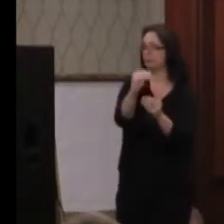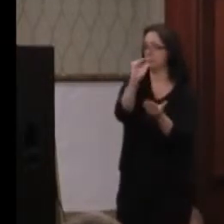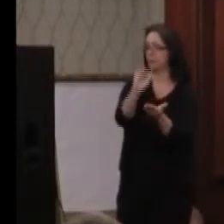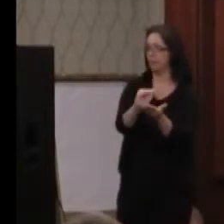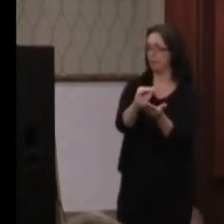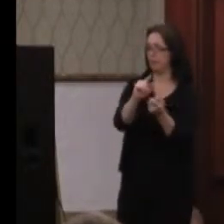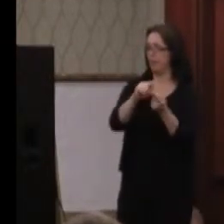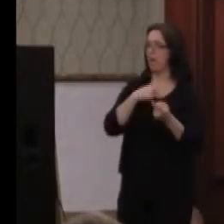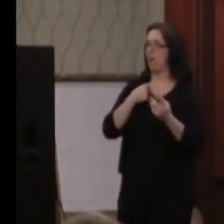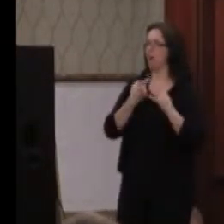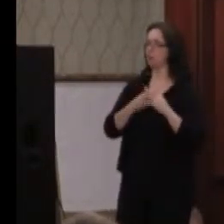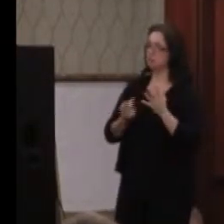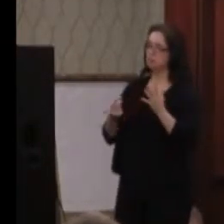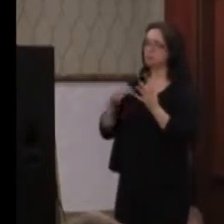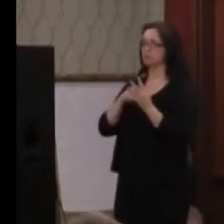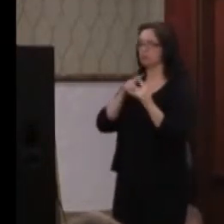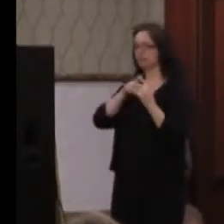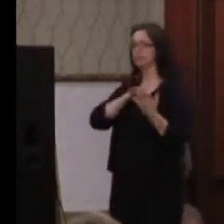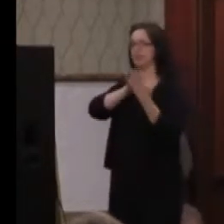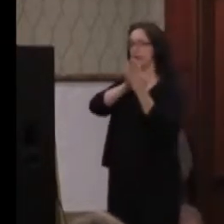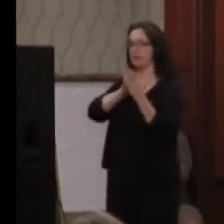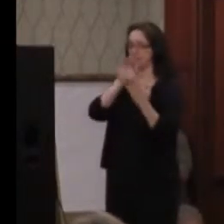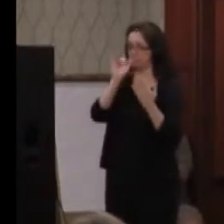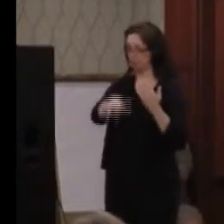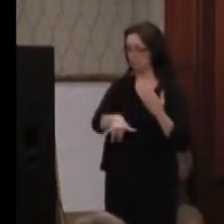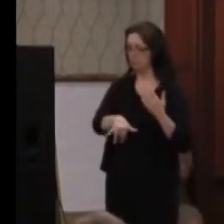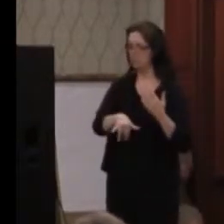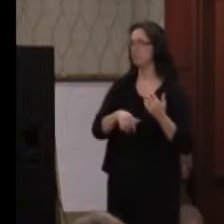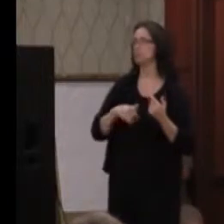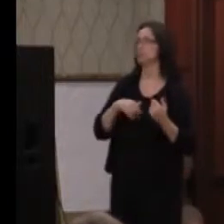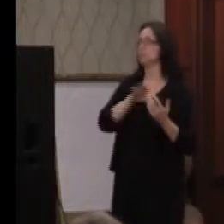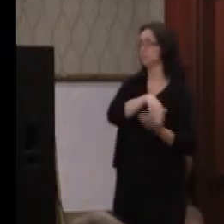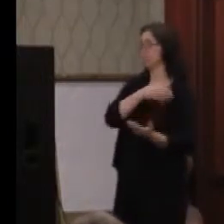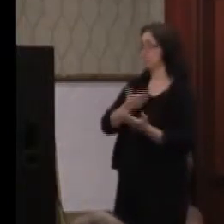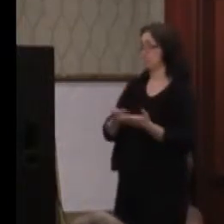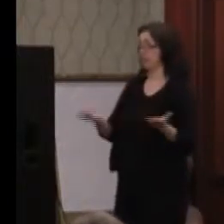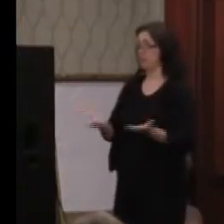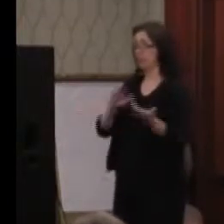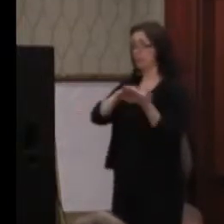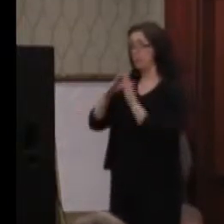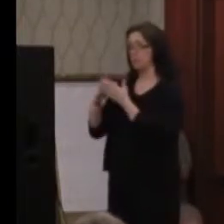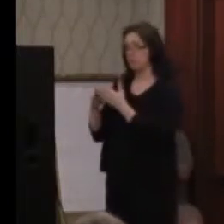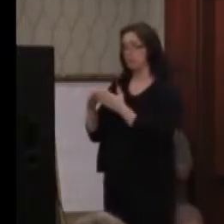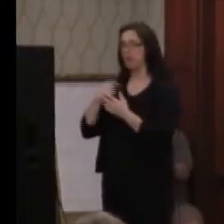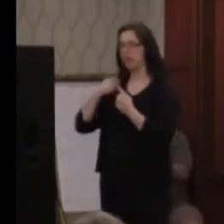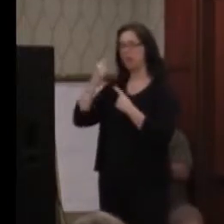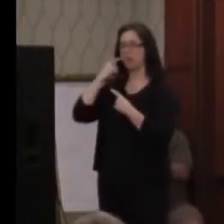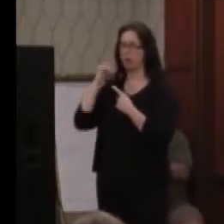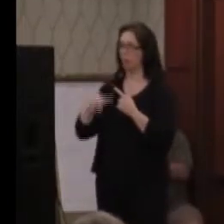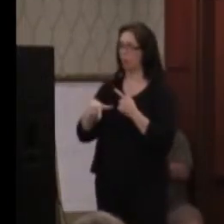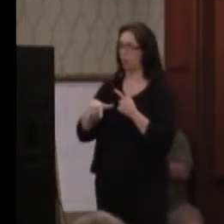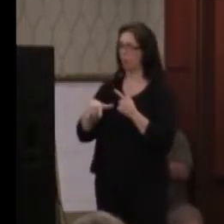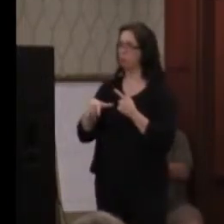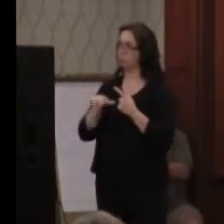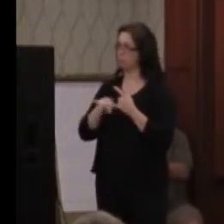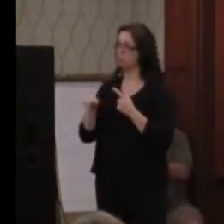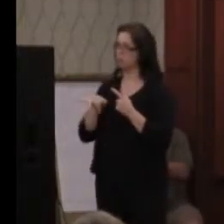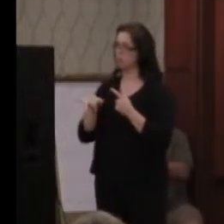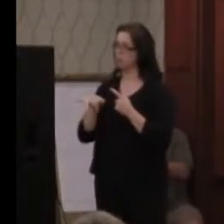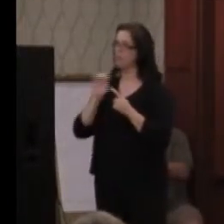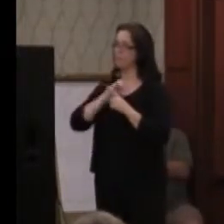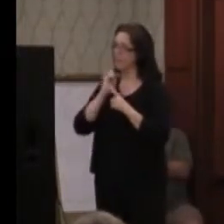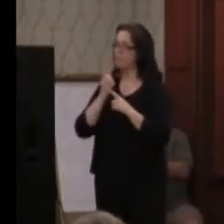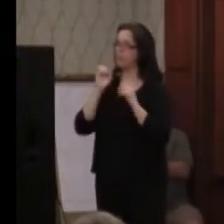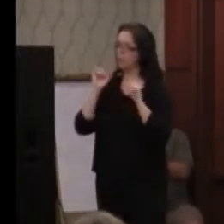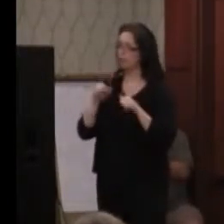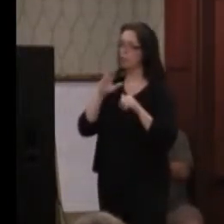I stood up and began to address. When I came into this community, I thought, this is also an environment